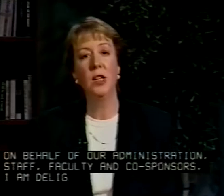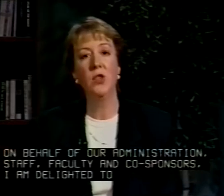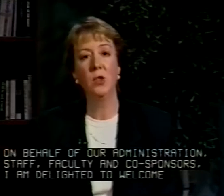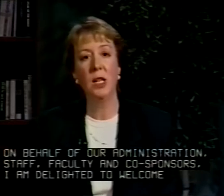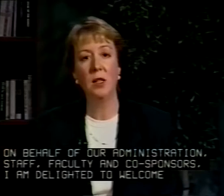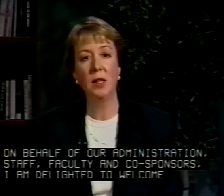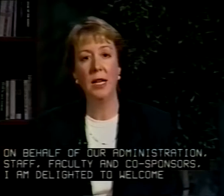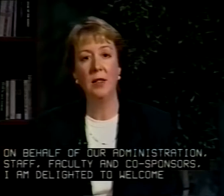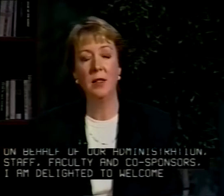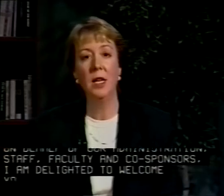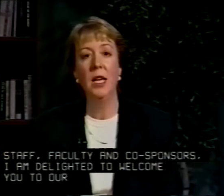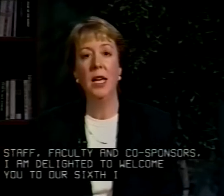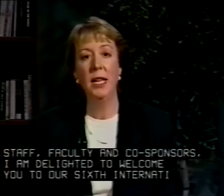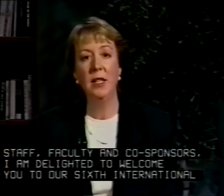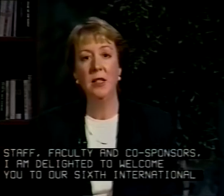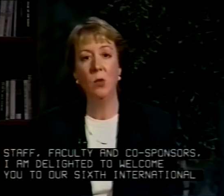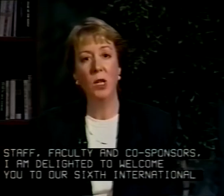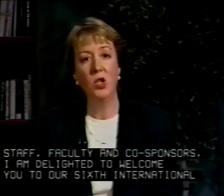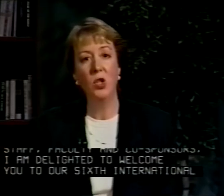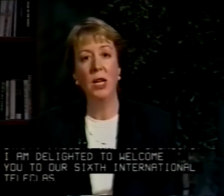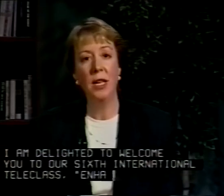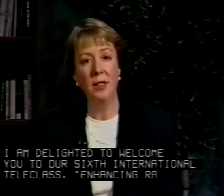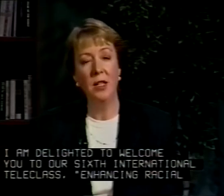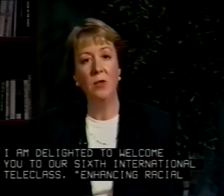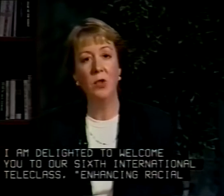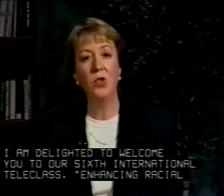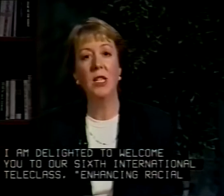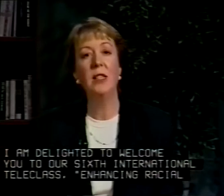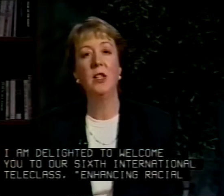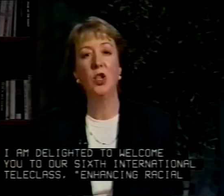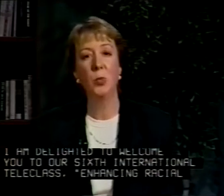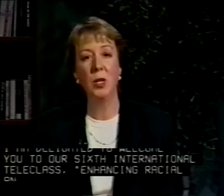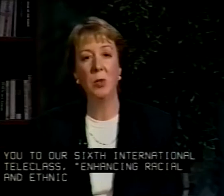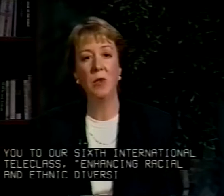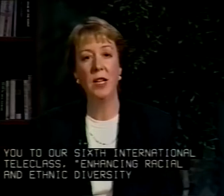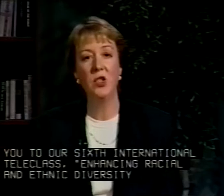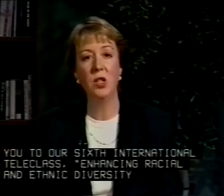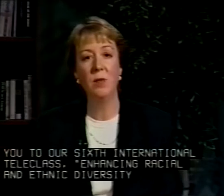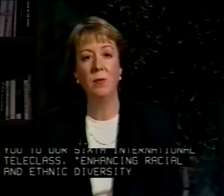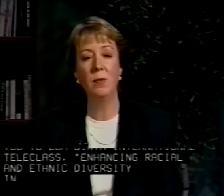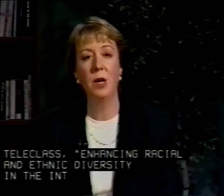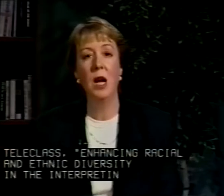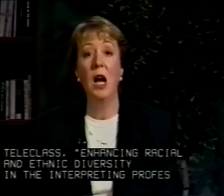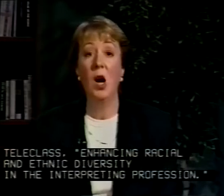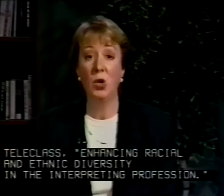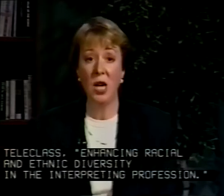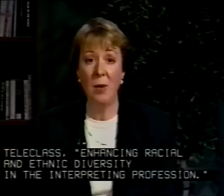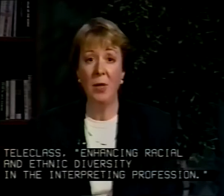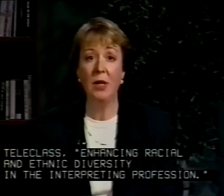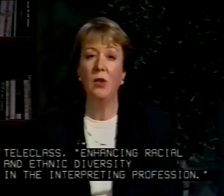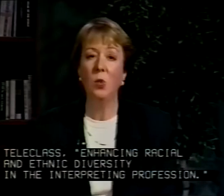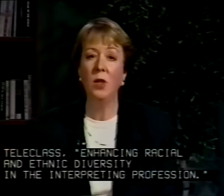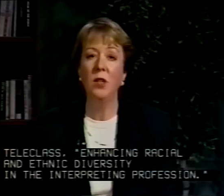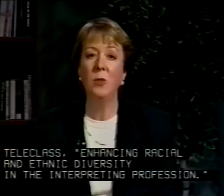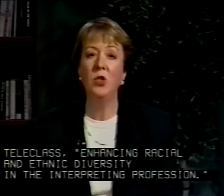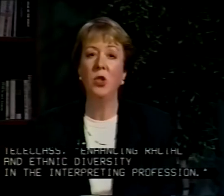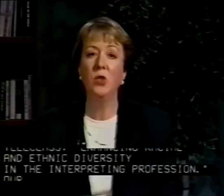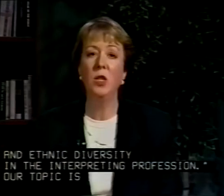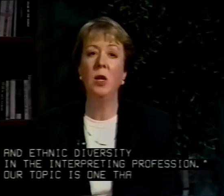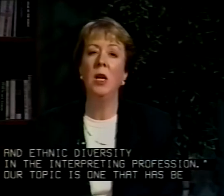international teleclass, Enhancing Racial and Ethnic Diversity in the Interpreting Profession. Our topic is one that has been chosen